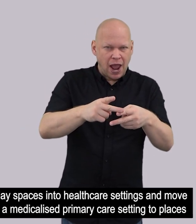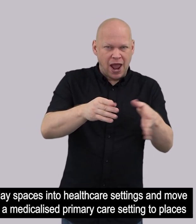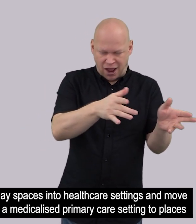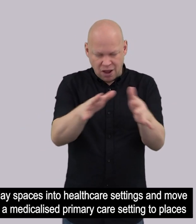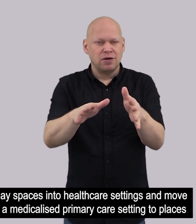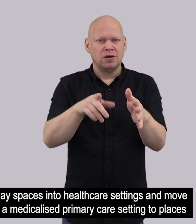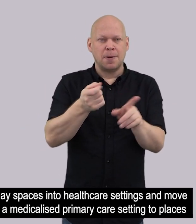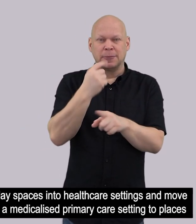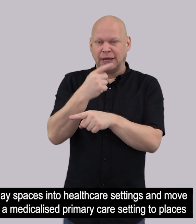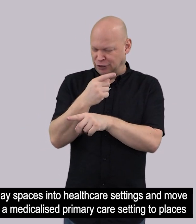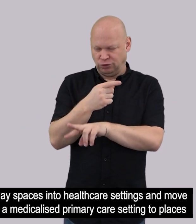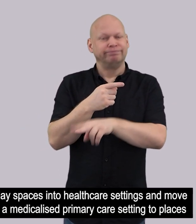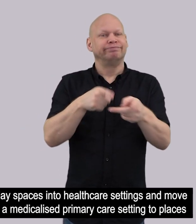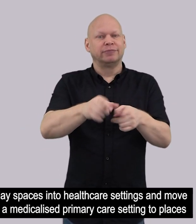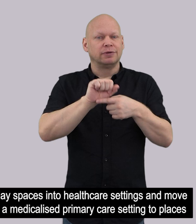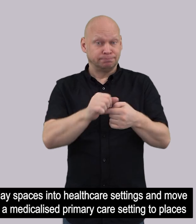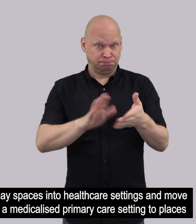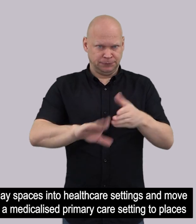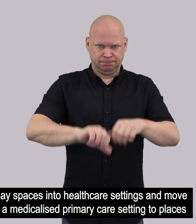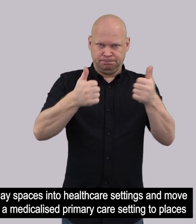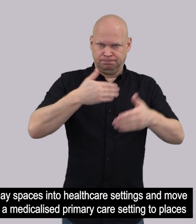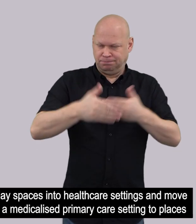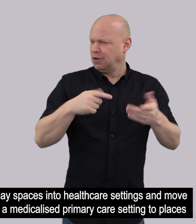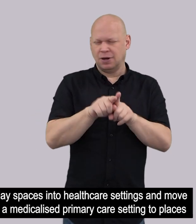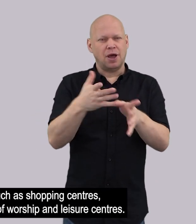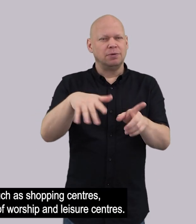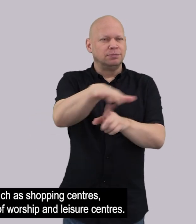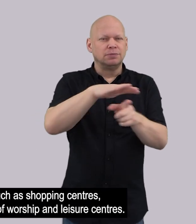setting to places such as shopping centres, places of worship and leisure centres.